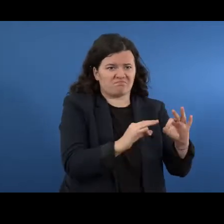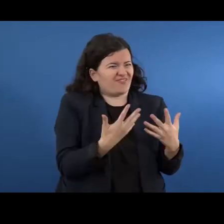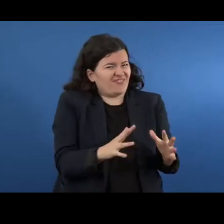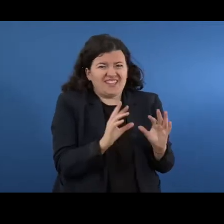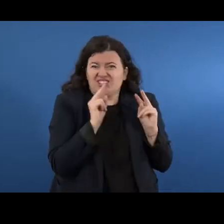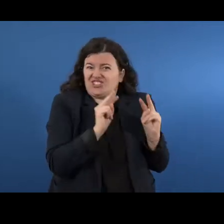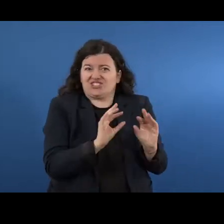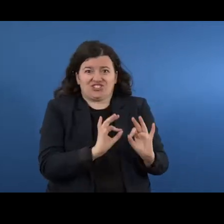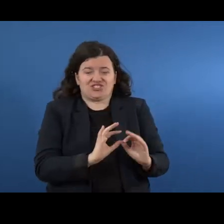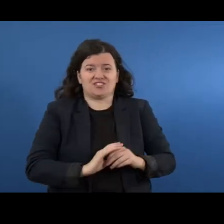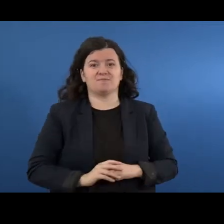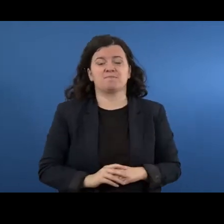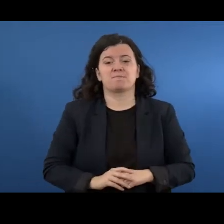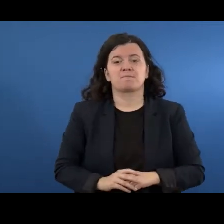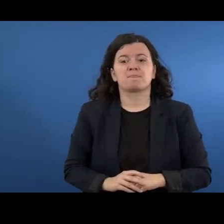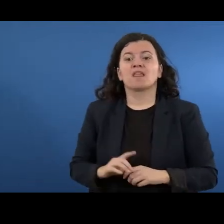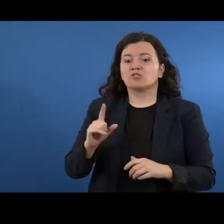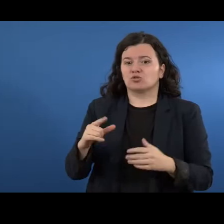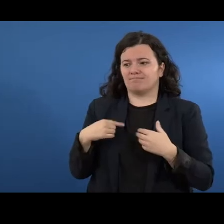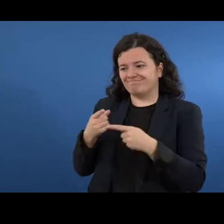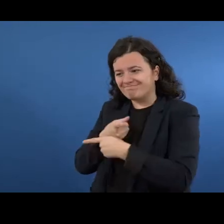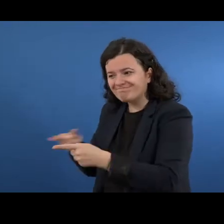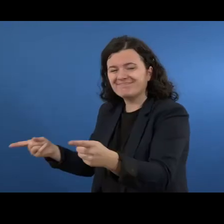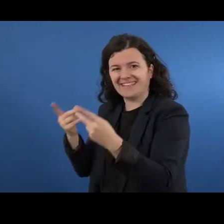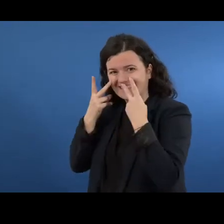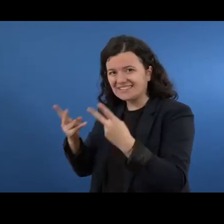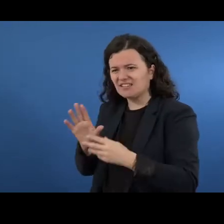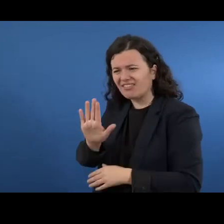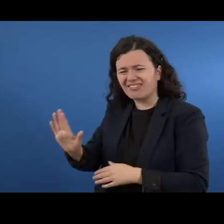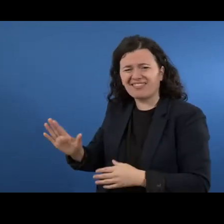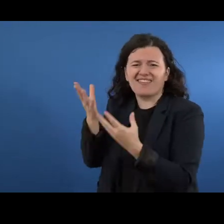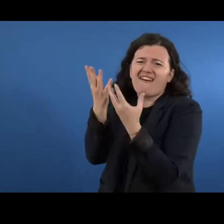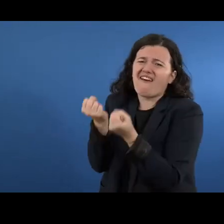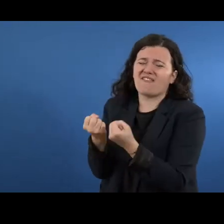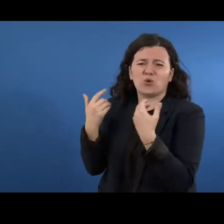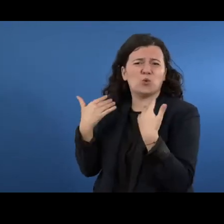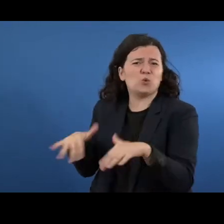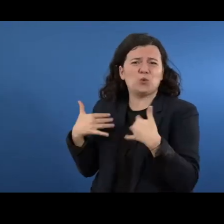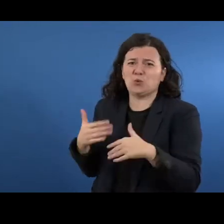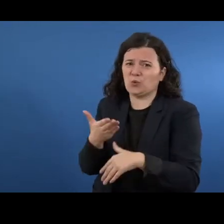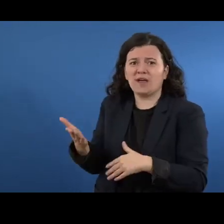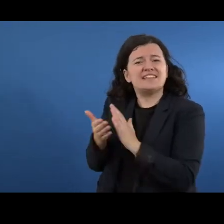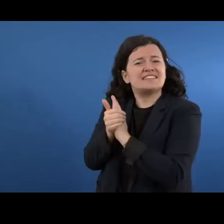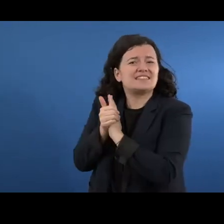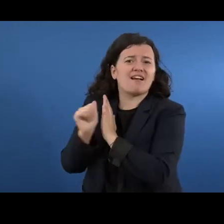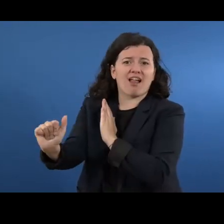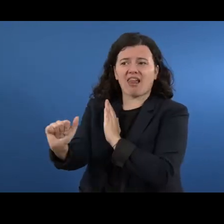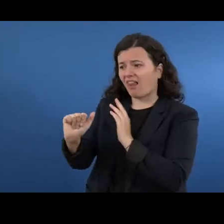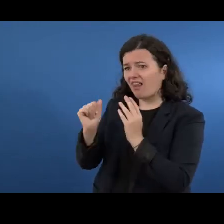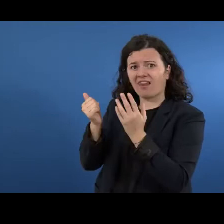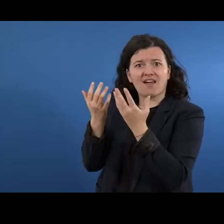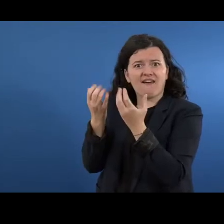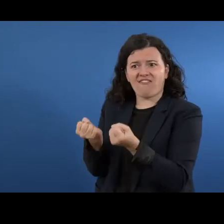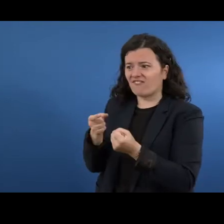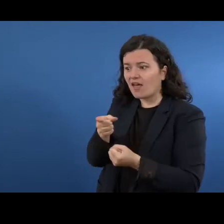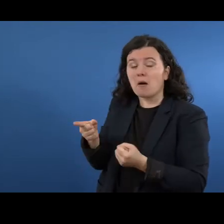also work with an untapped potential. To work with persons with disability, you have the skills and the lived expertise by experience and also